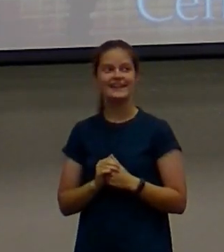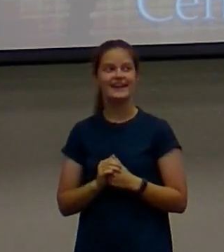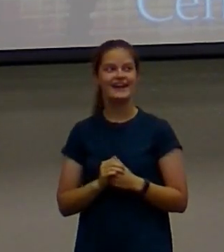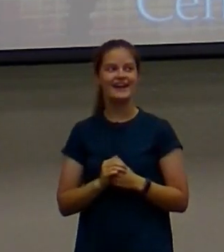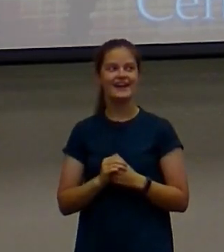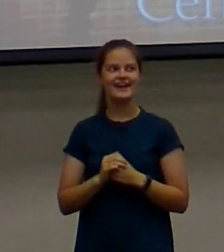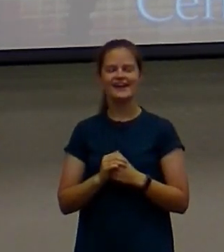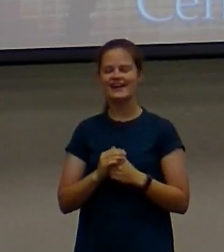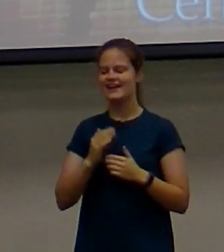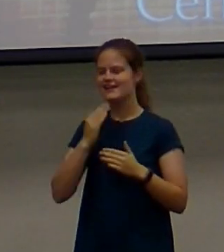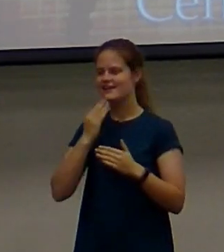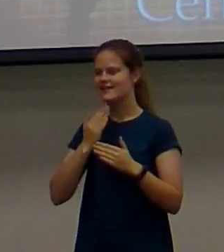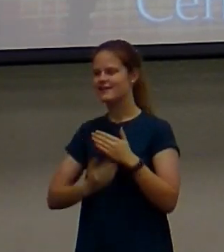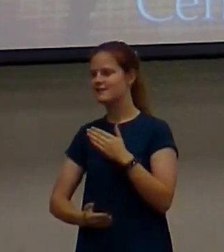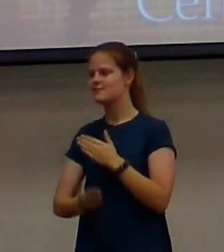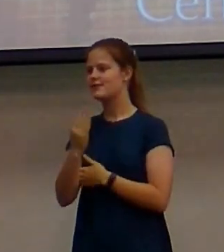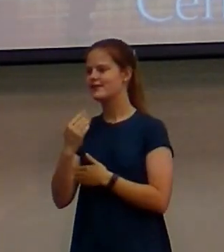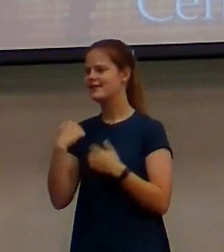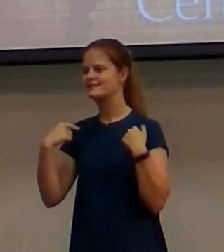Buenos días.